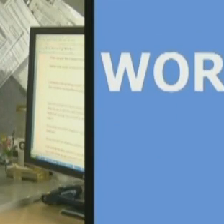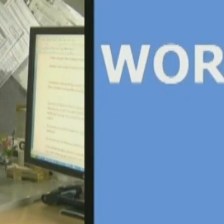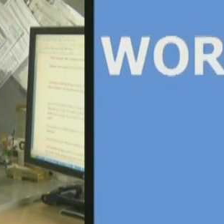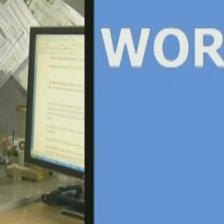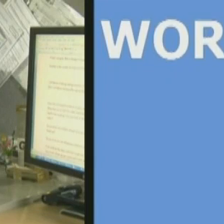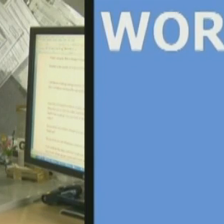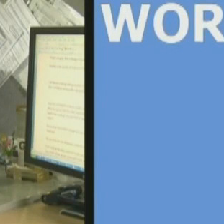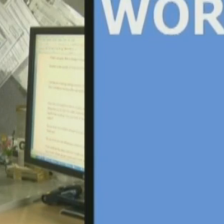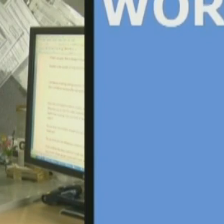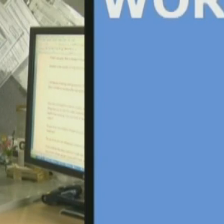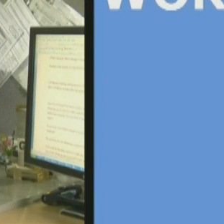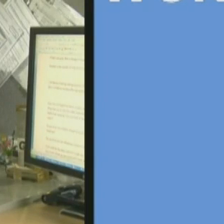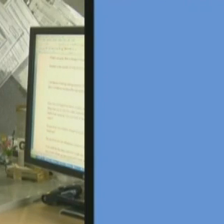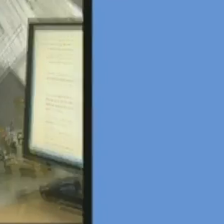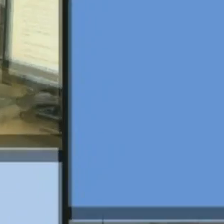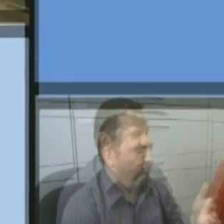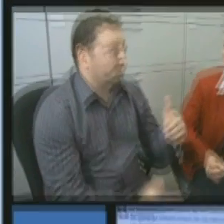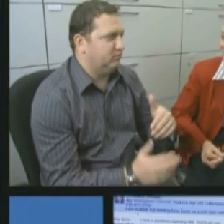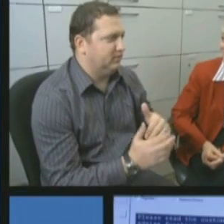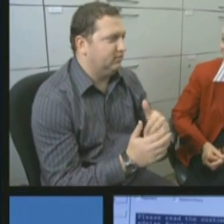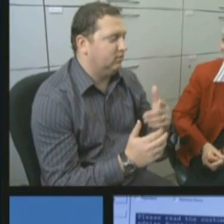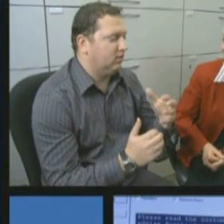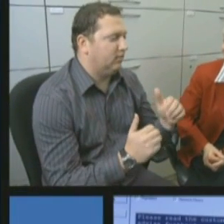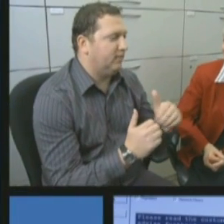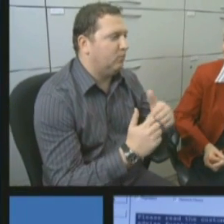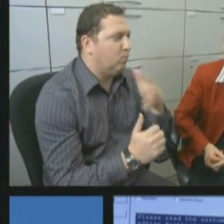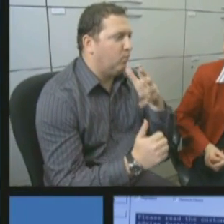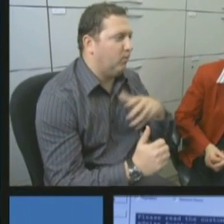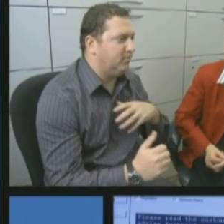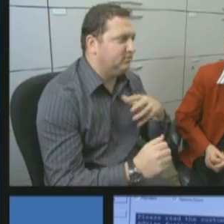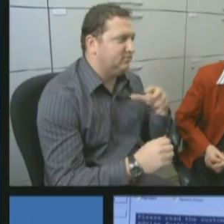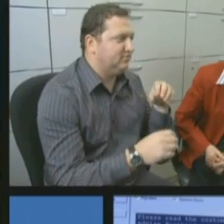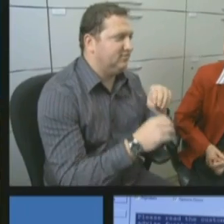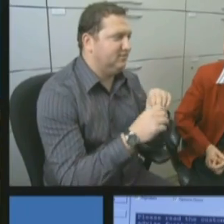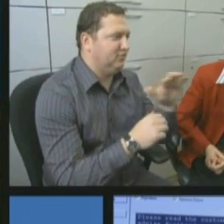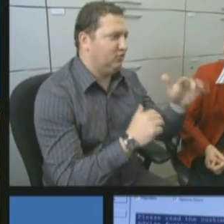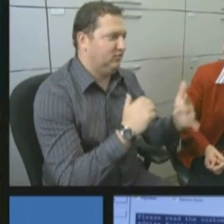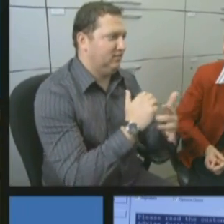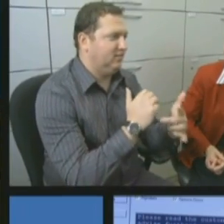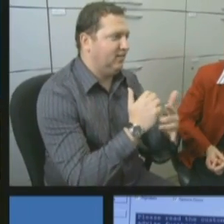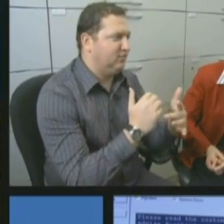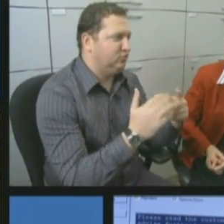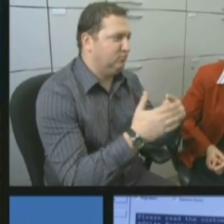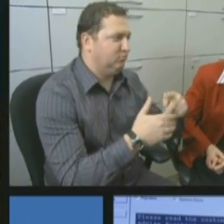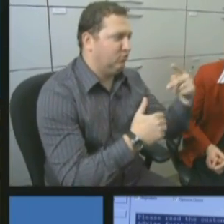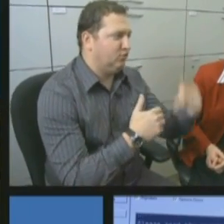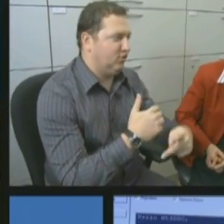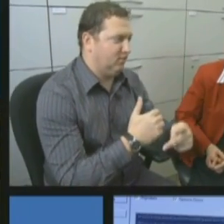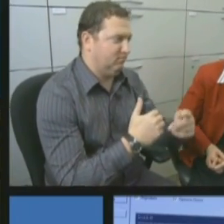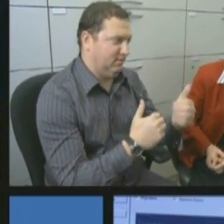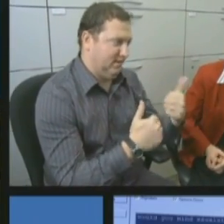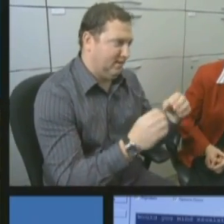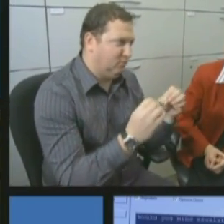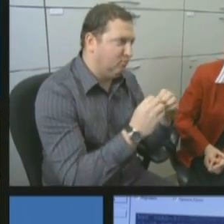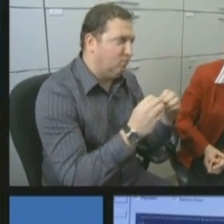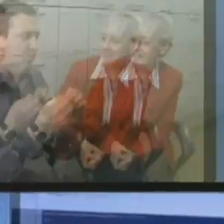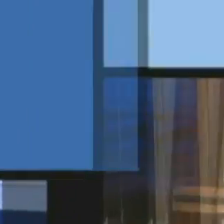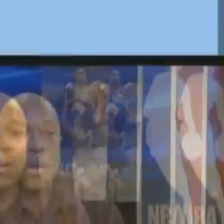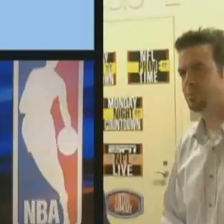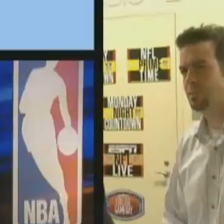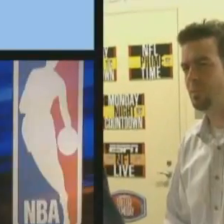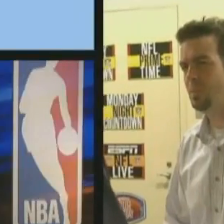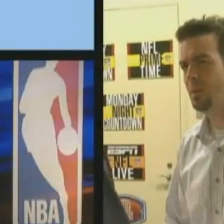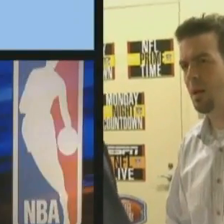skills, internet technology skills. We found them in great numbers, then interviewed them, and were able to pick the best of the